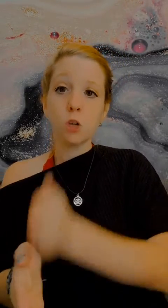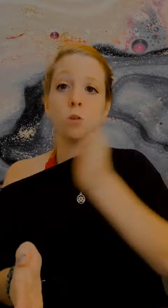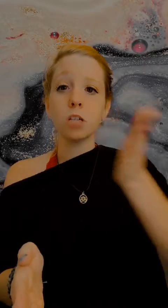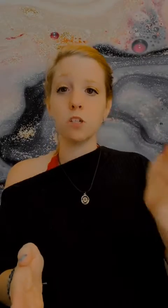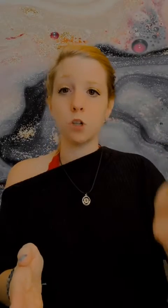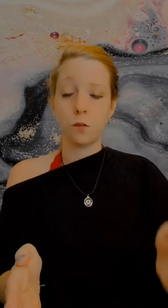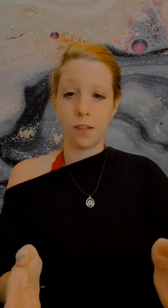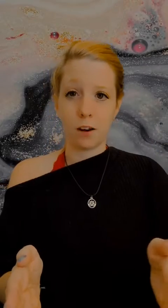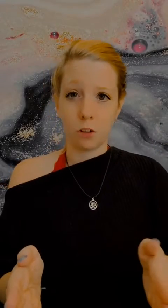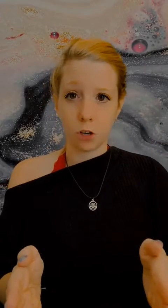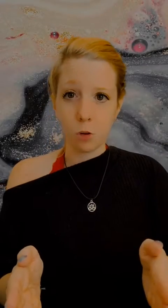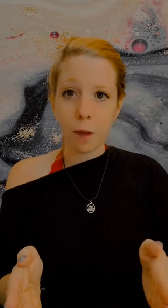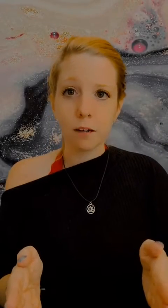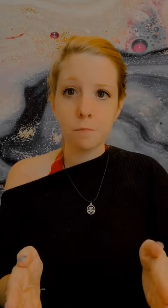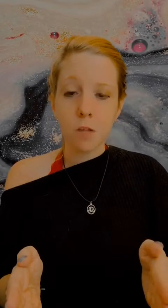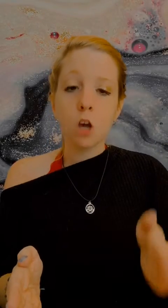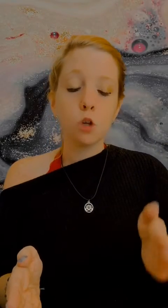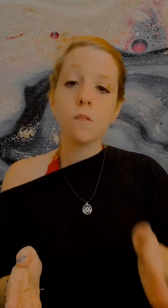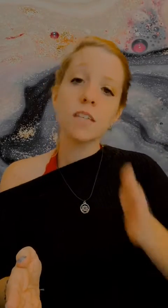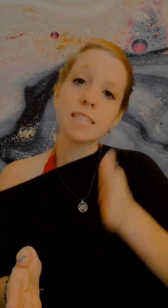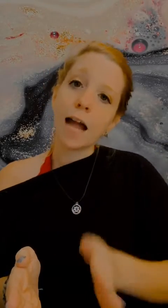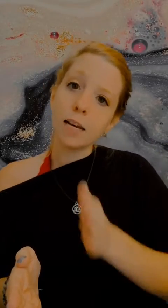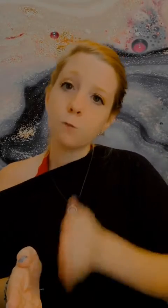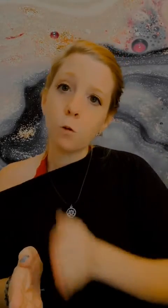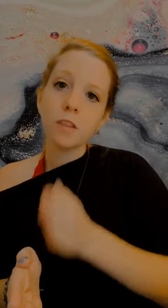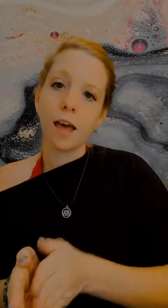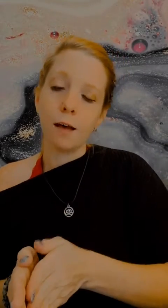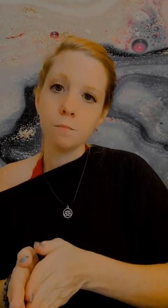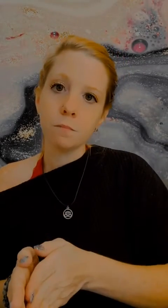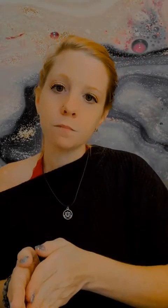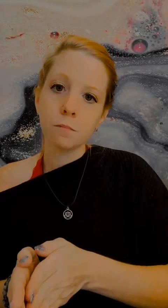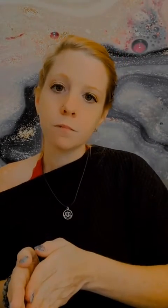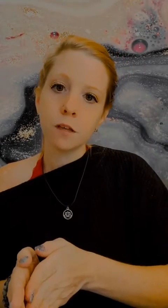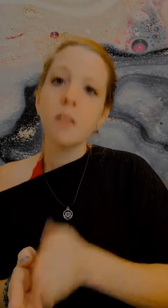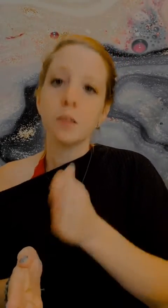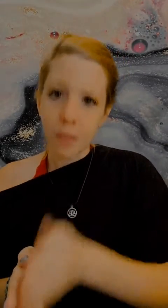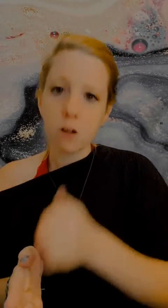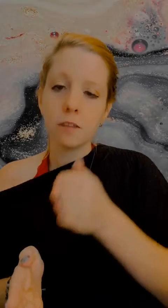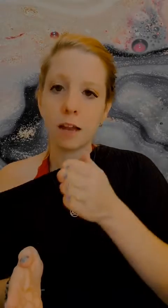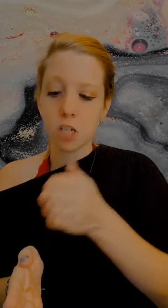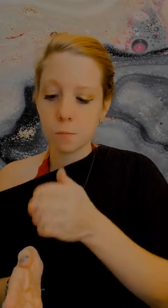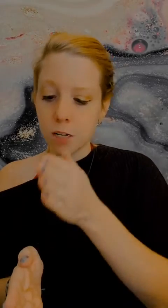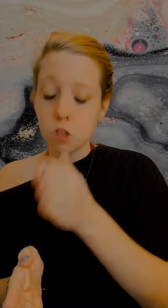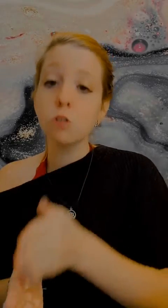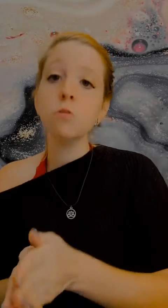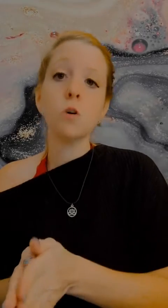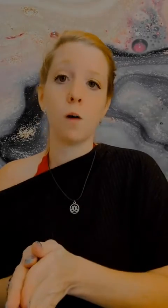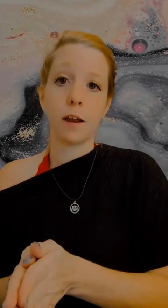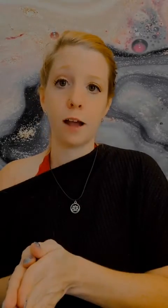huge issue for that other human. You have decided for them that just because you don't want to have